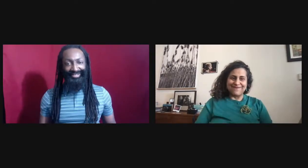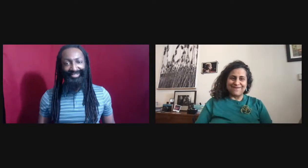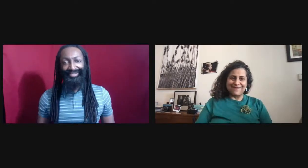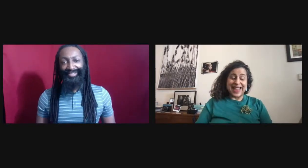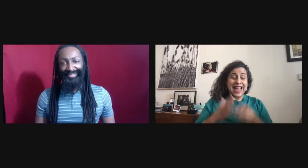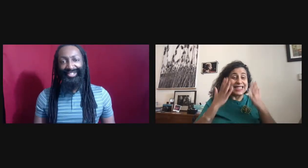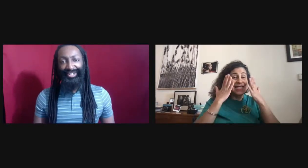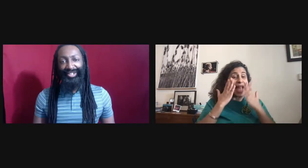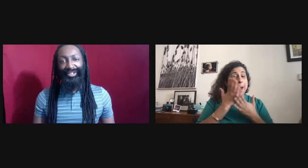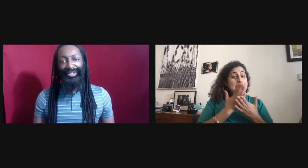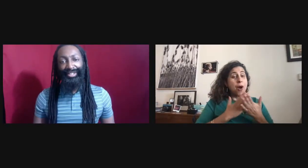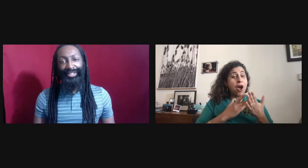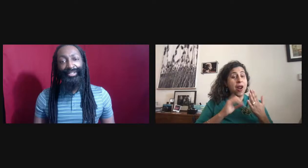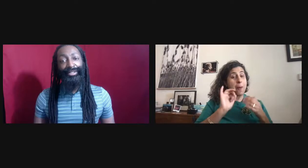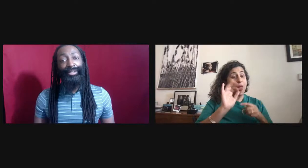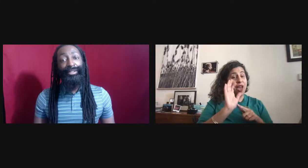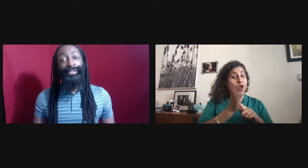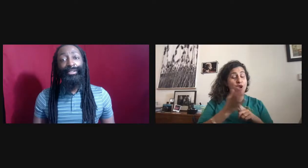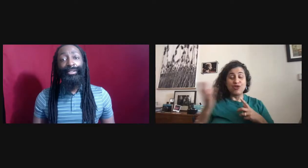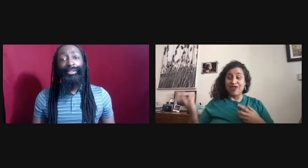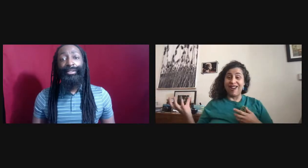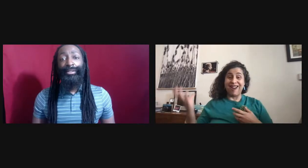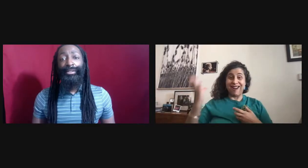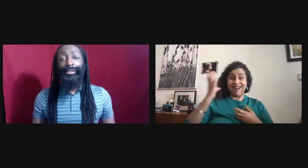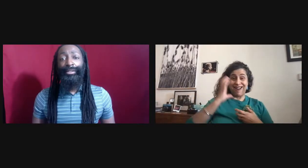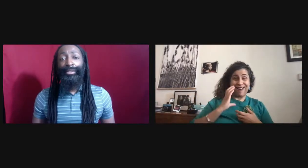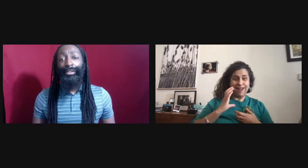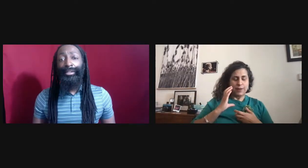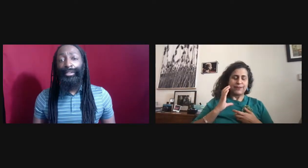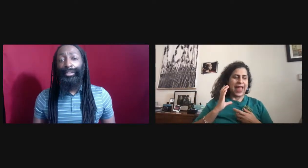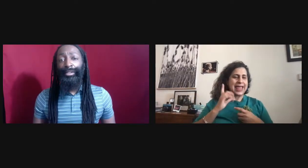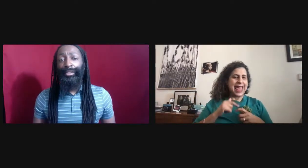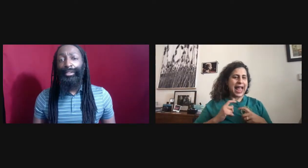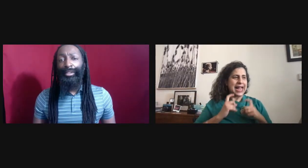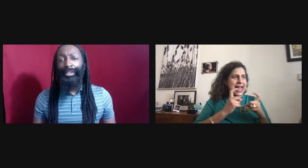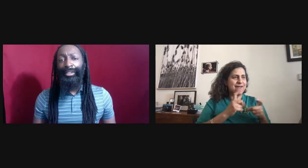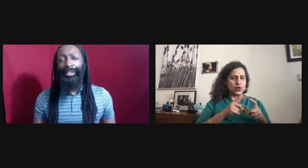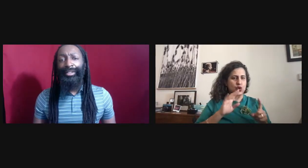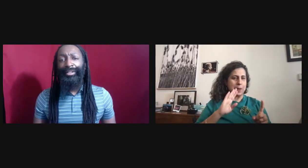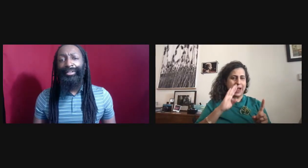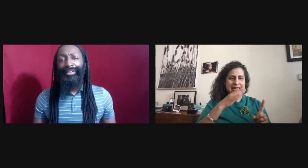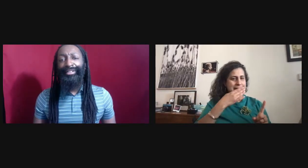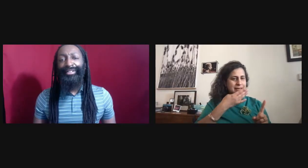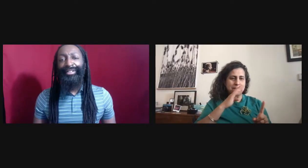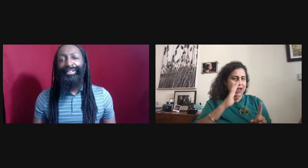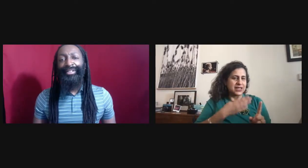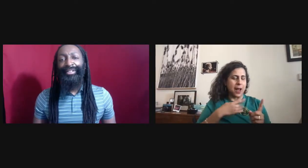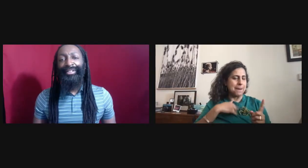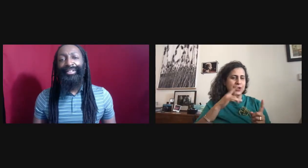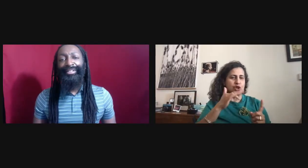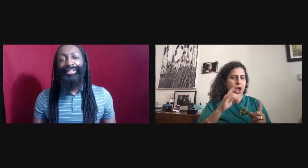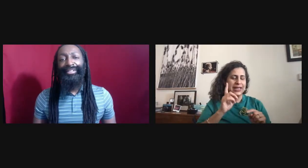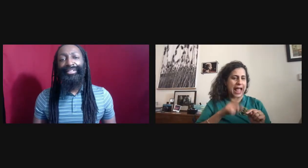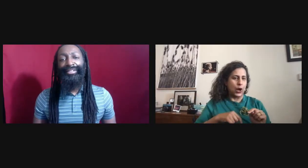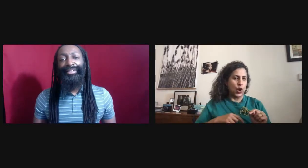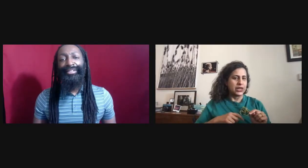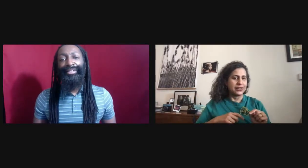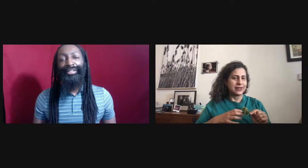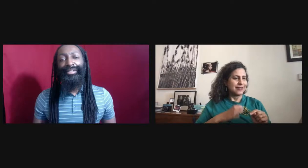engrossing yourself in another, is making yes. you. Yes, but the sad part is that my culture wasn't really passed down. And